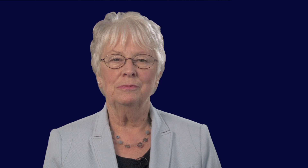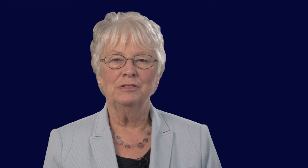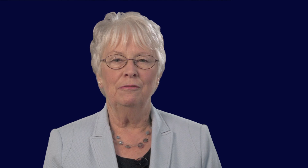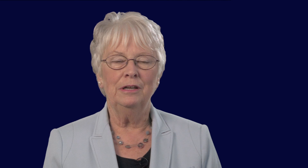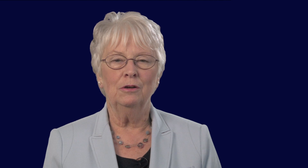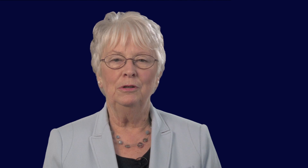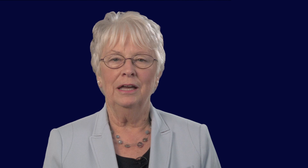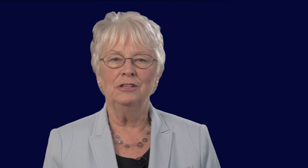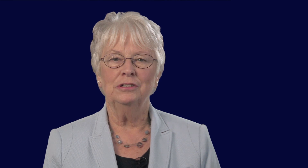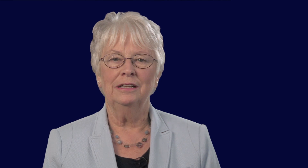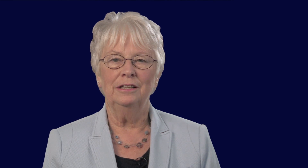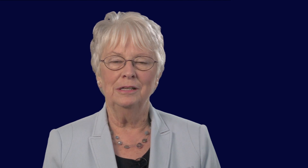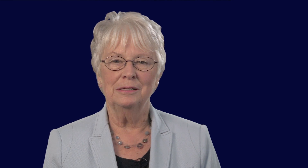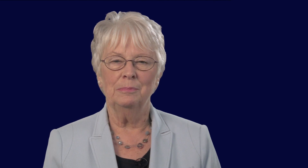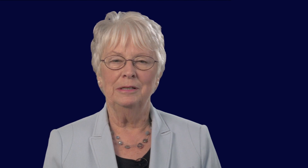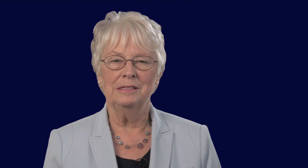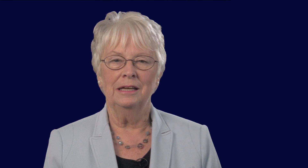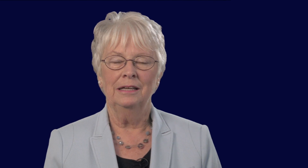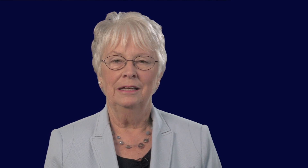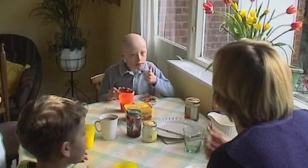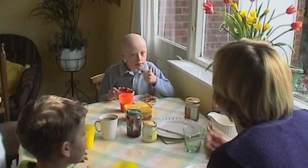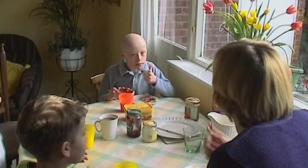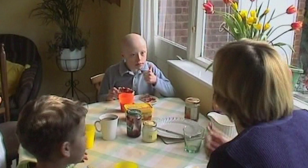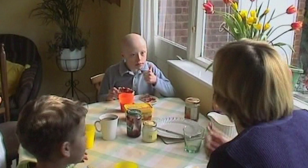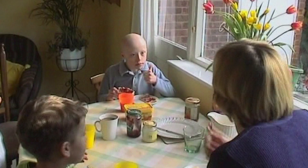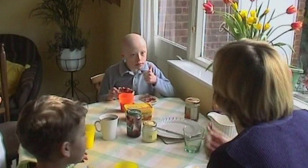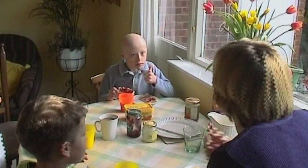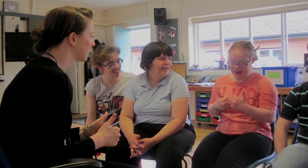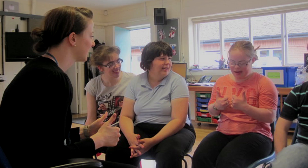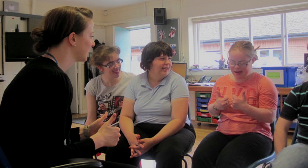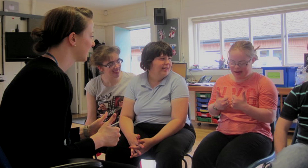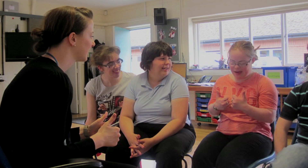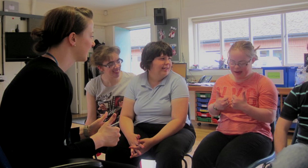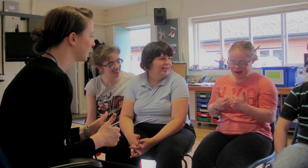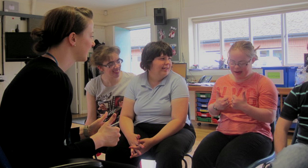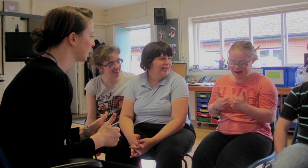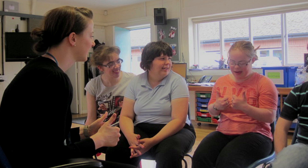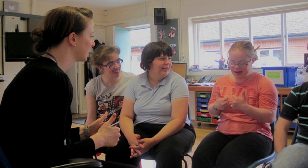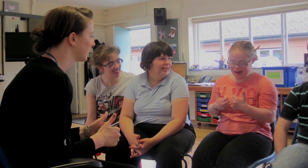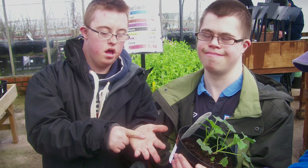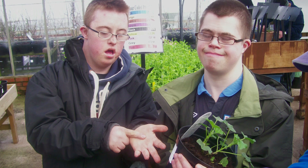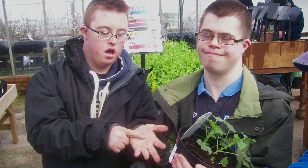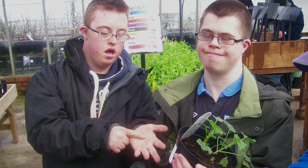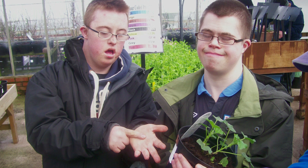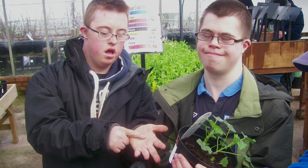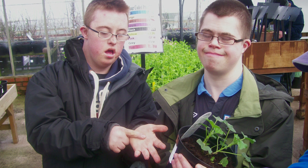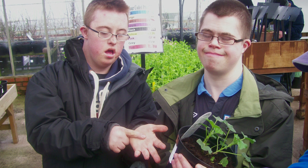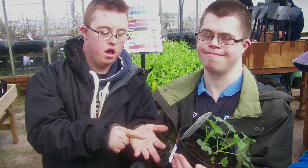with severe communication and learning disability. At home, in schools and colleges, in the community and